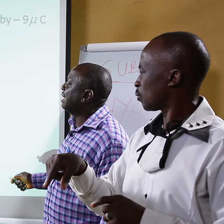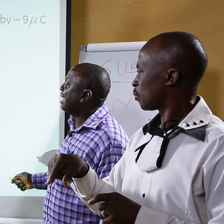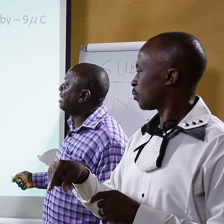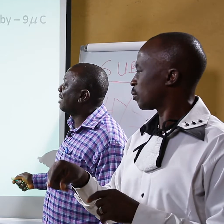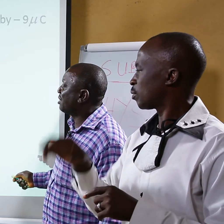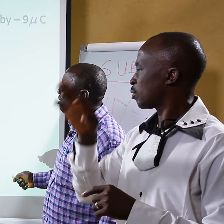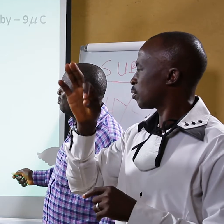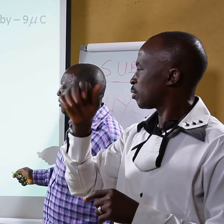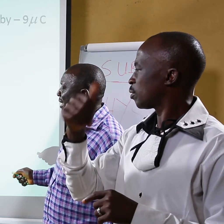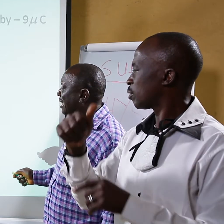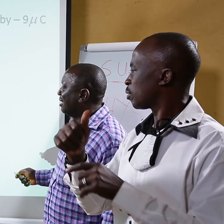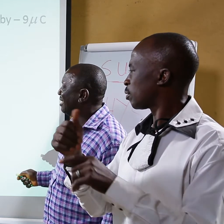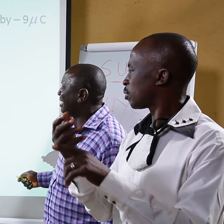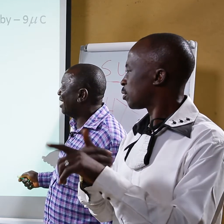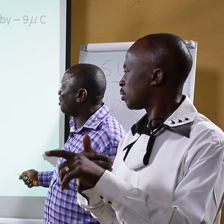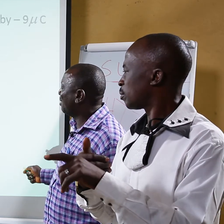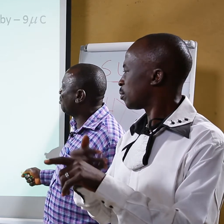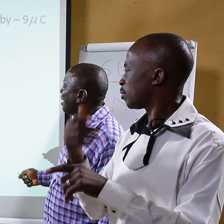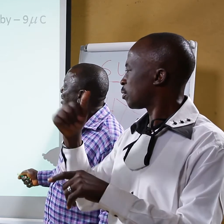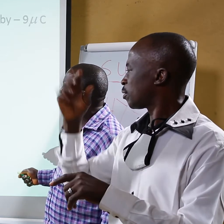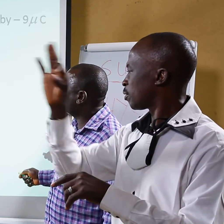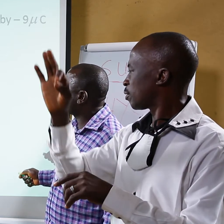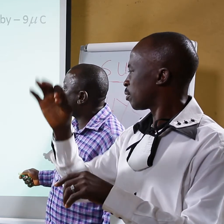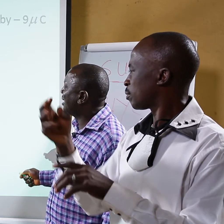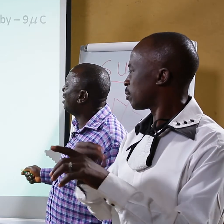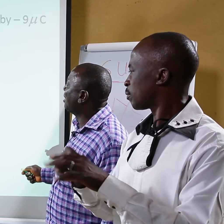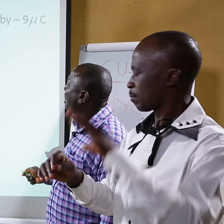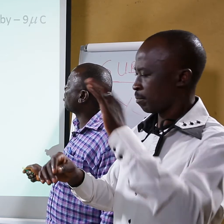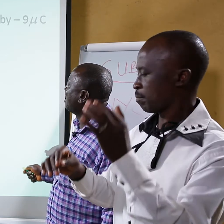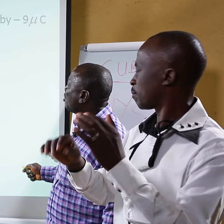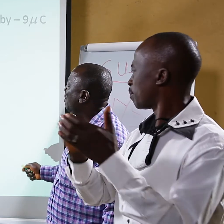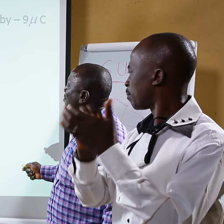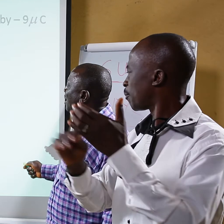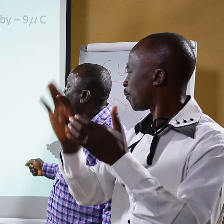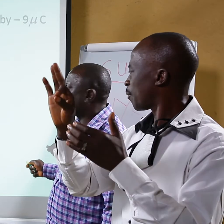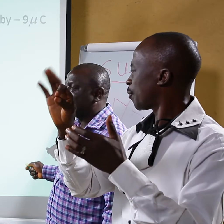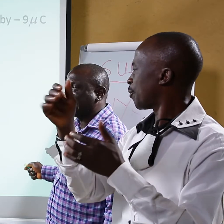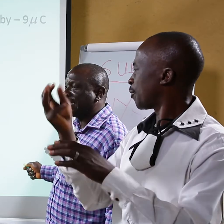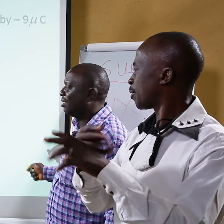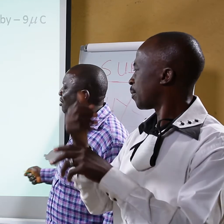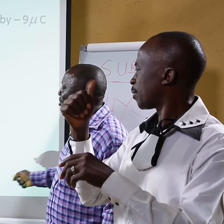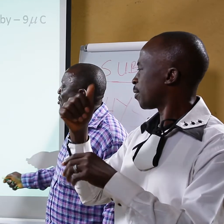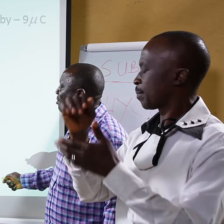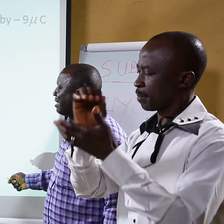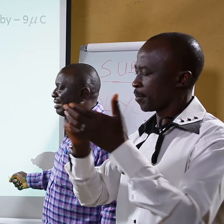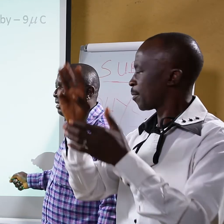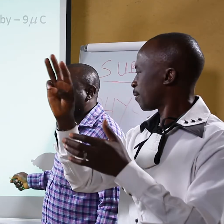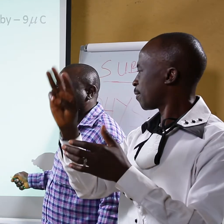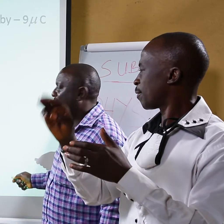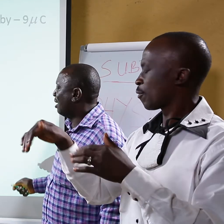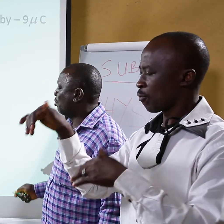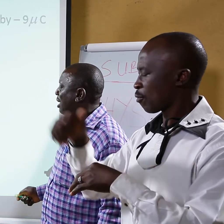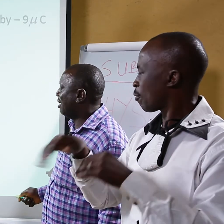to 9 times 10 to power 9 times bracket minus 9 times 10 raised to power minus 6 all over